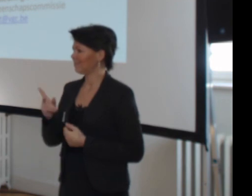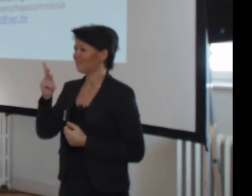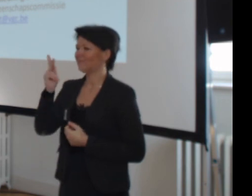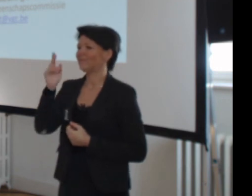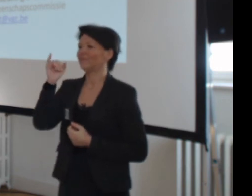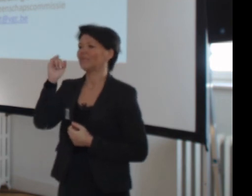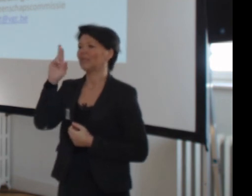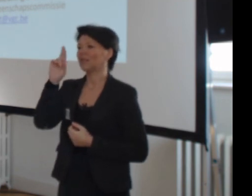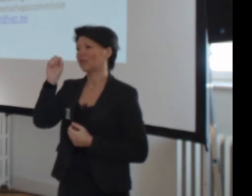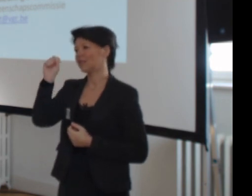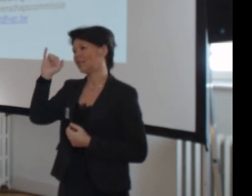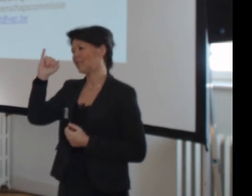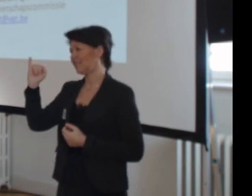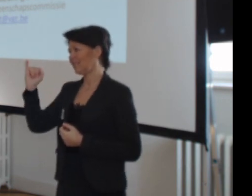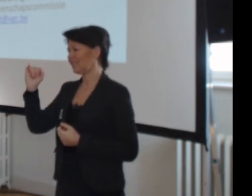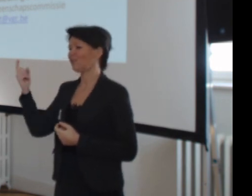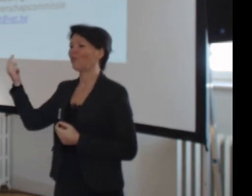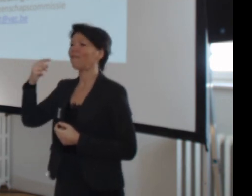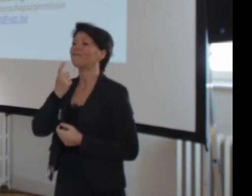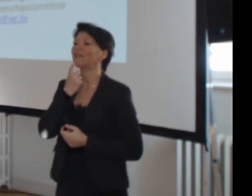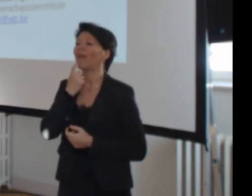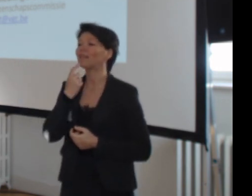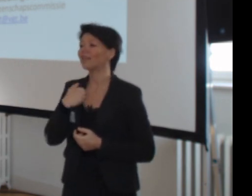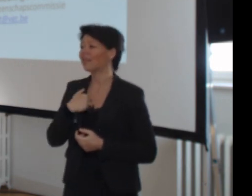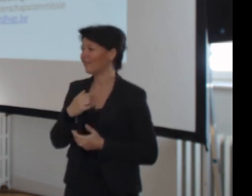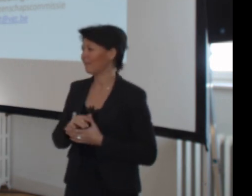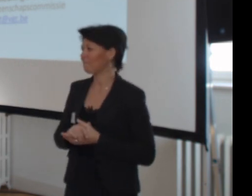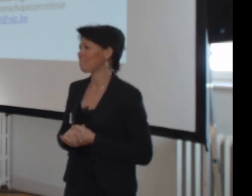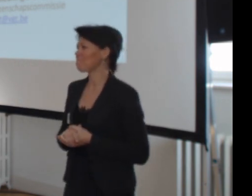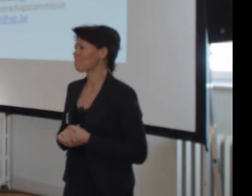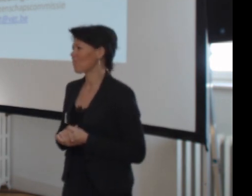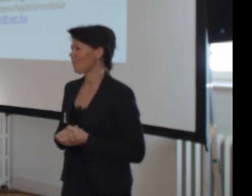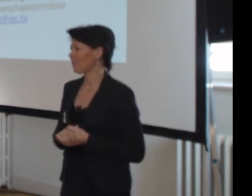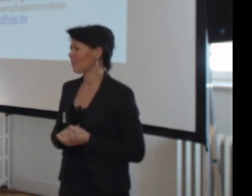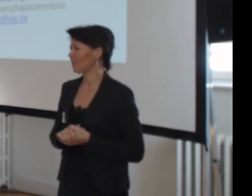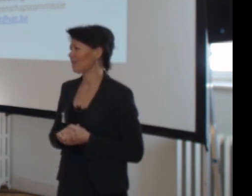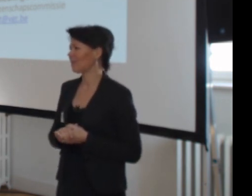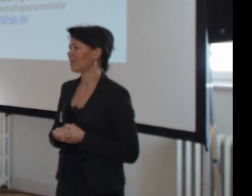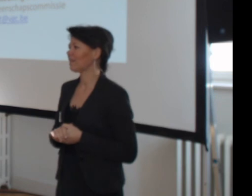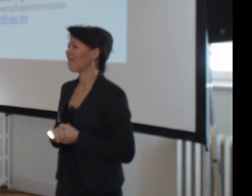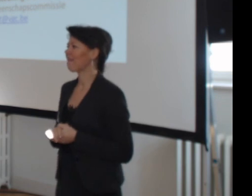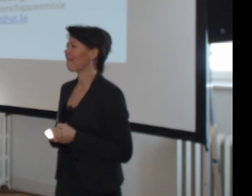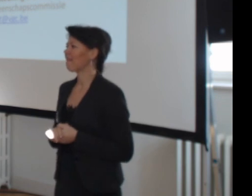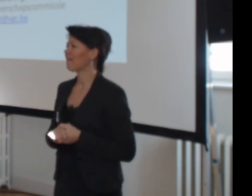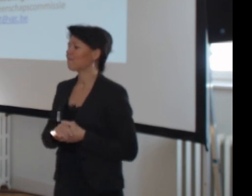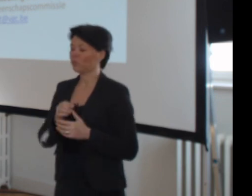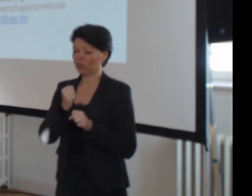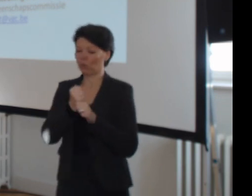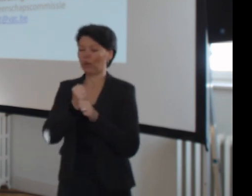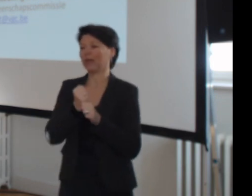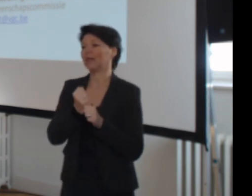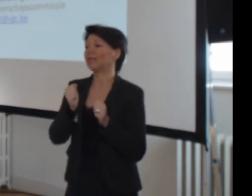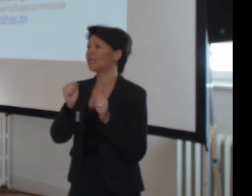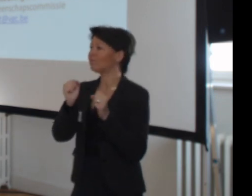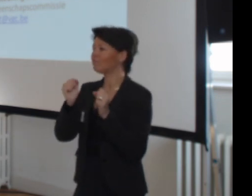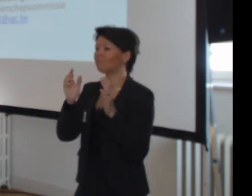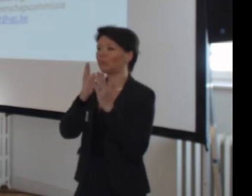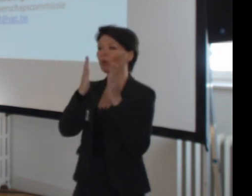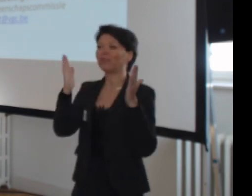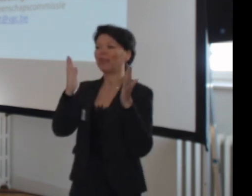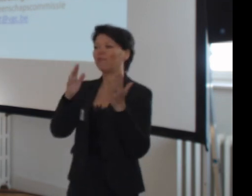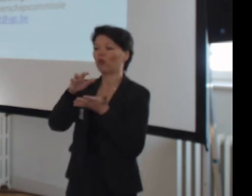My name is Kirsi Ylänne. I'm from Finland, CD Library for Print Disabled, and in Finland we are